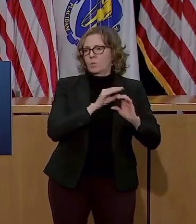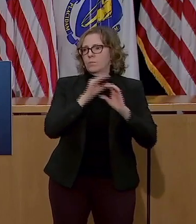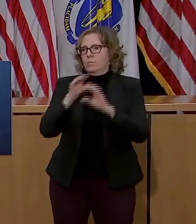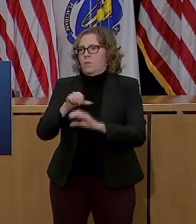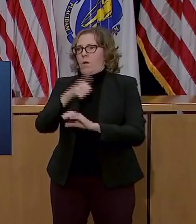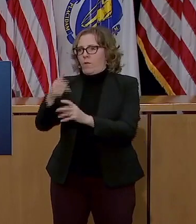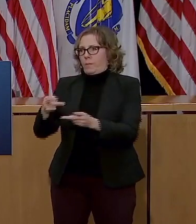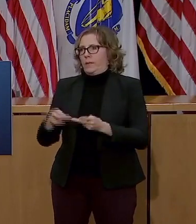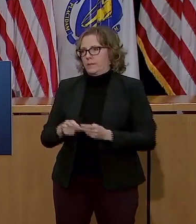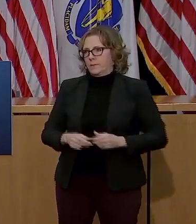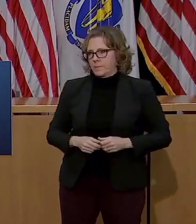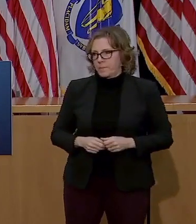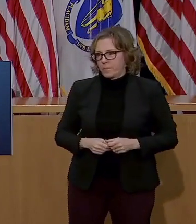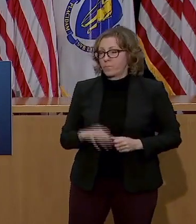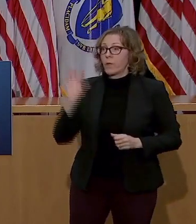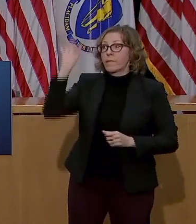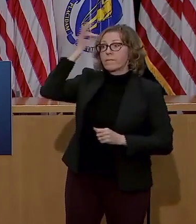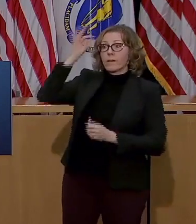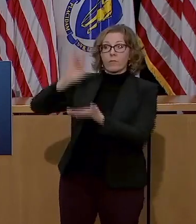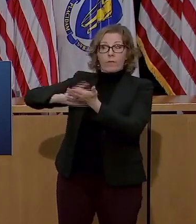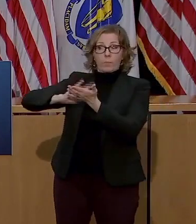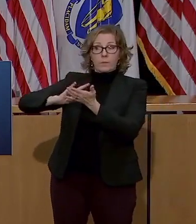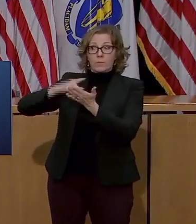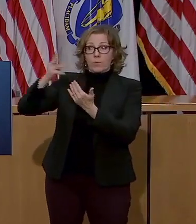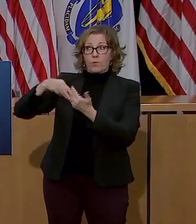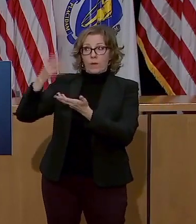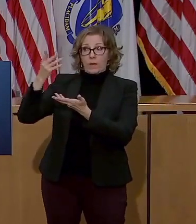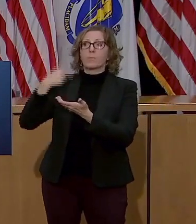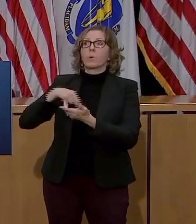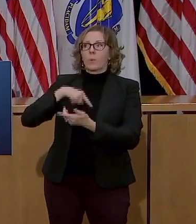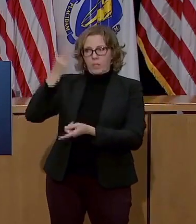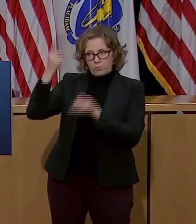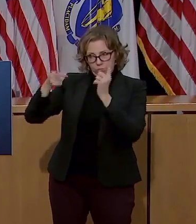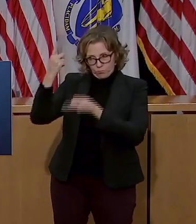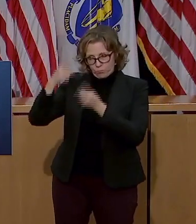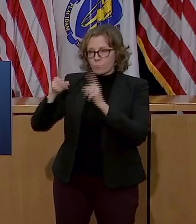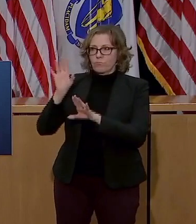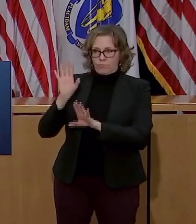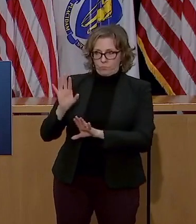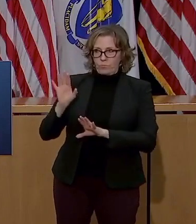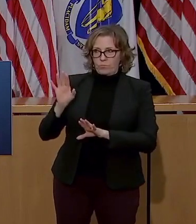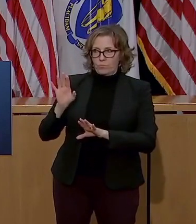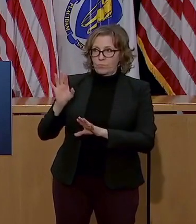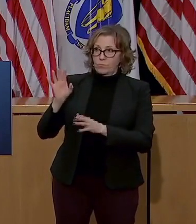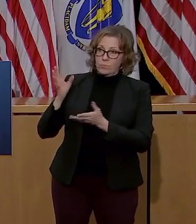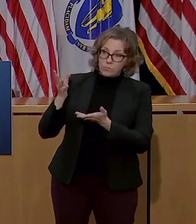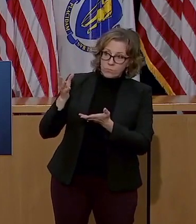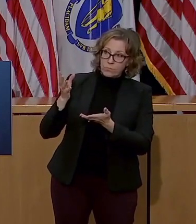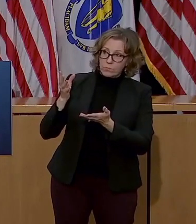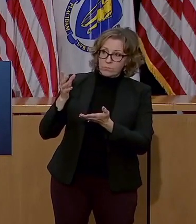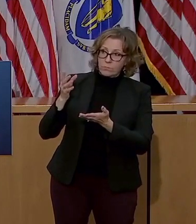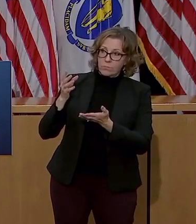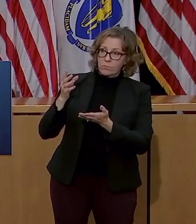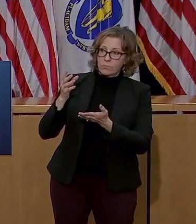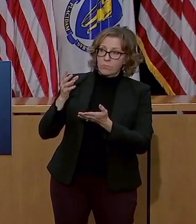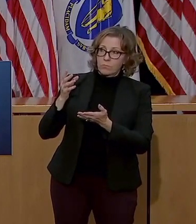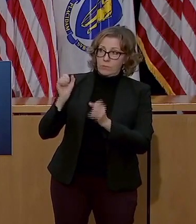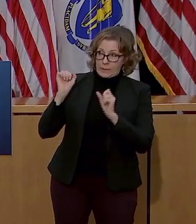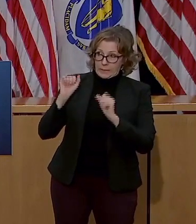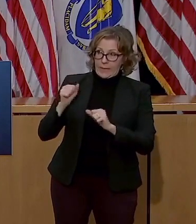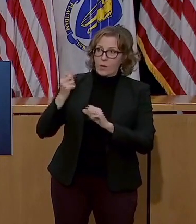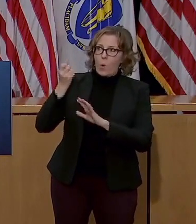federal pharmacy program, we finally were able to get the federal government to allow us to, one, halt any